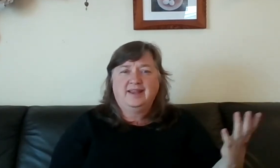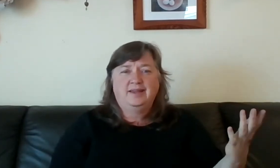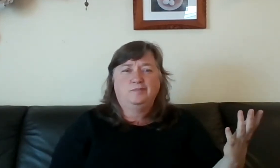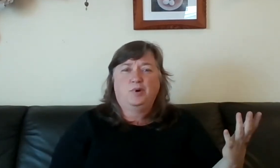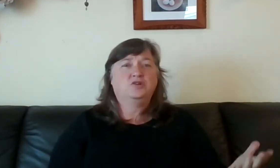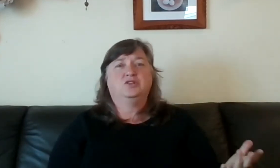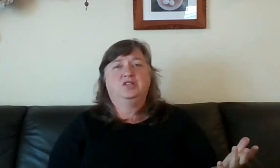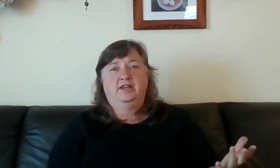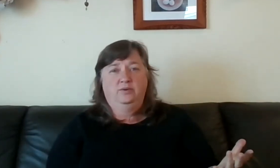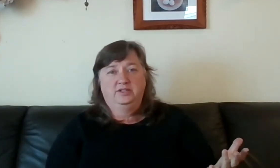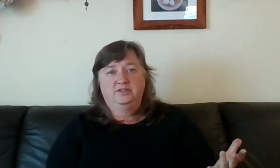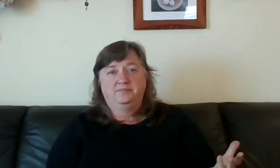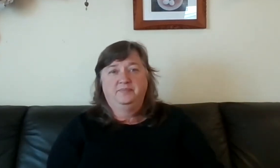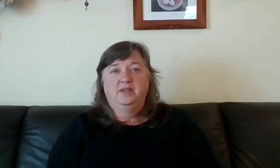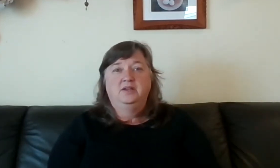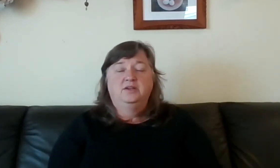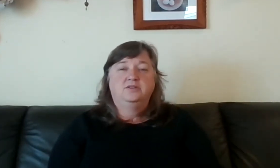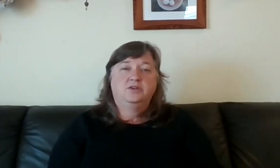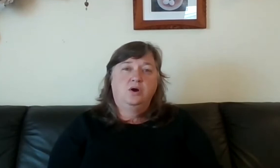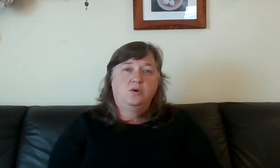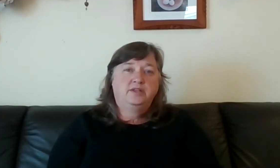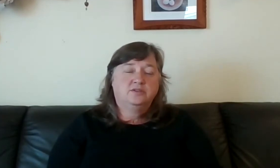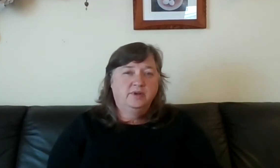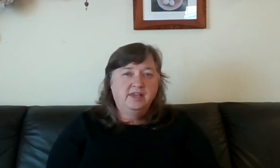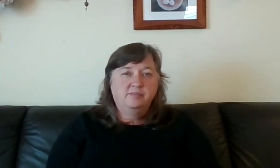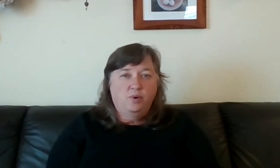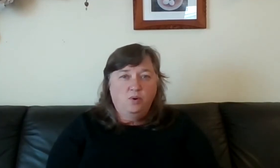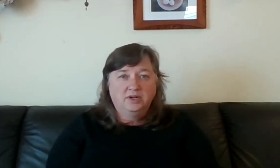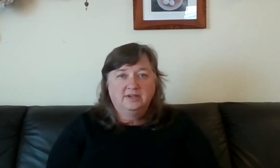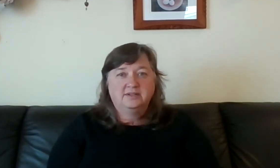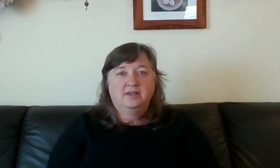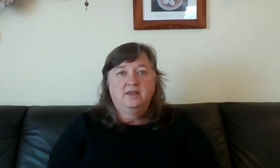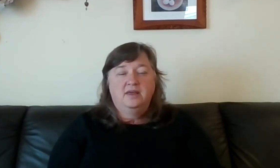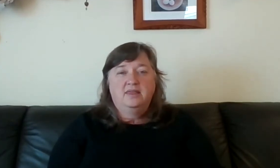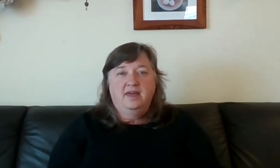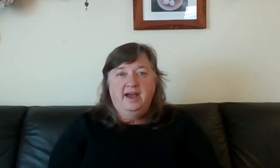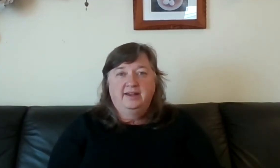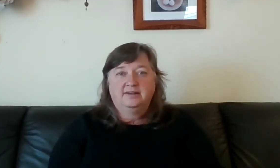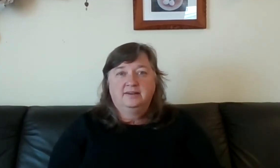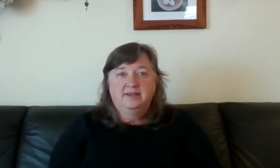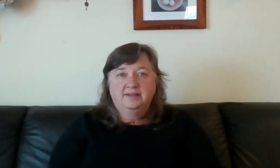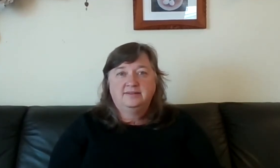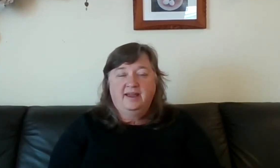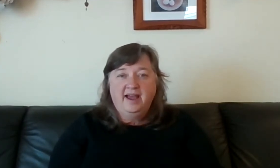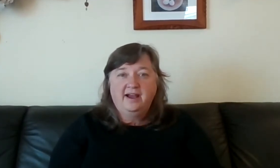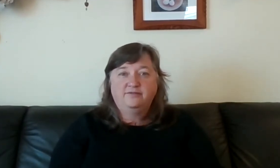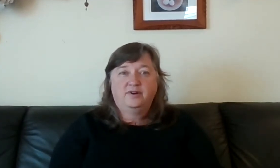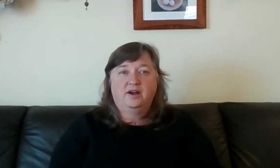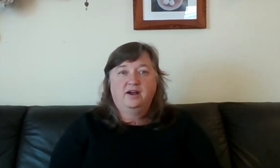second partial language. So it's really important that kids have